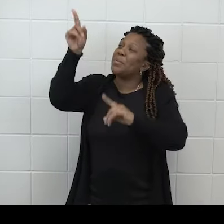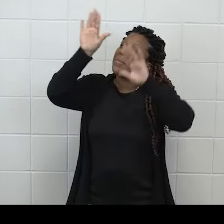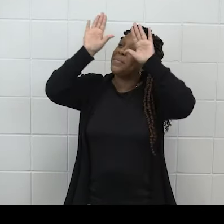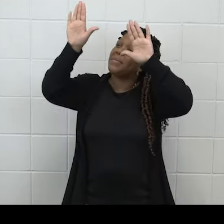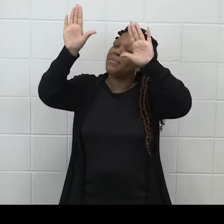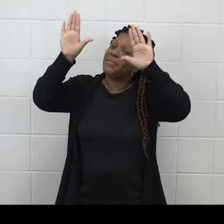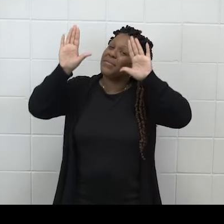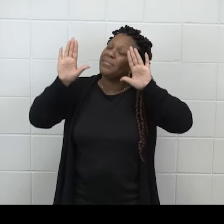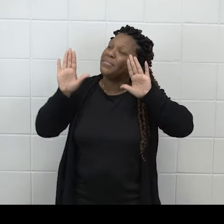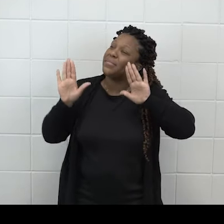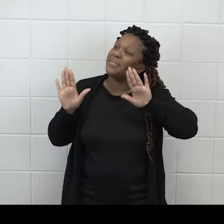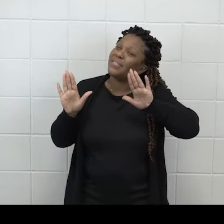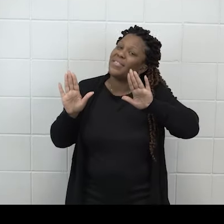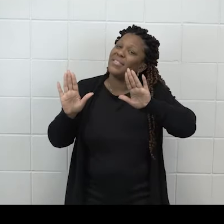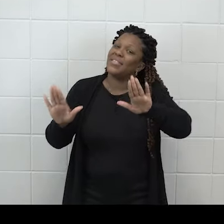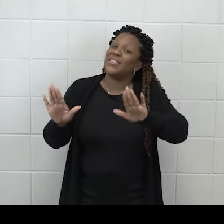altogether